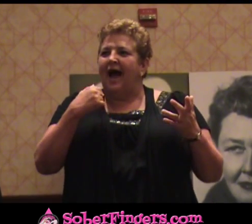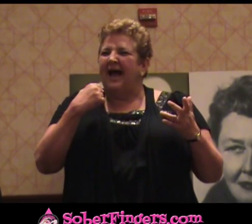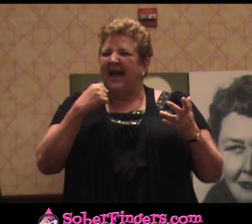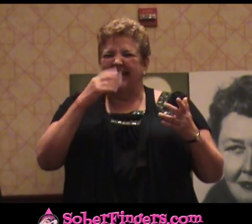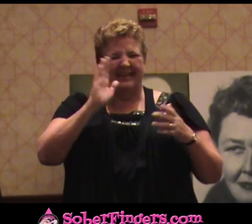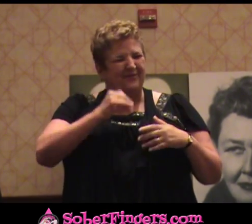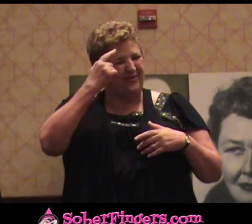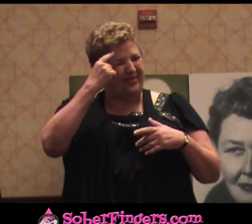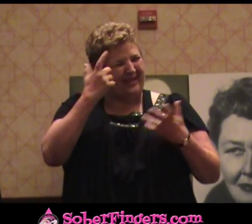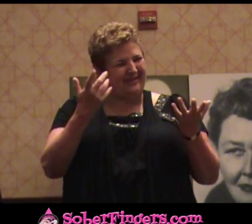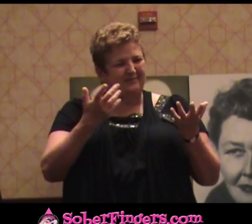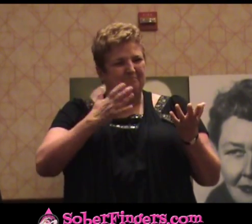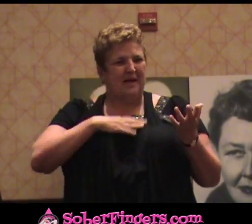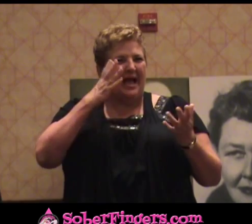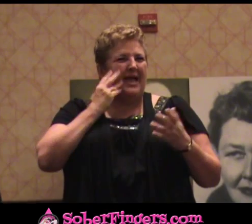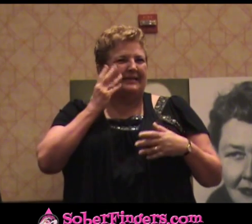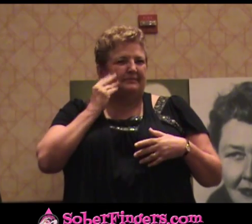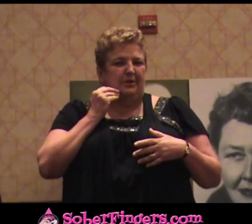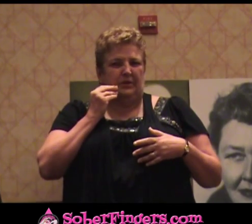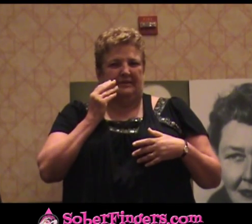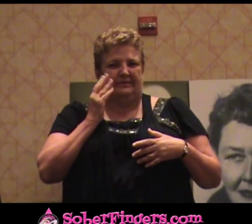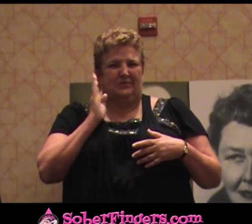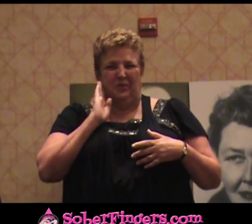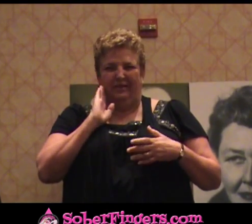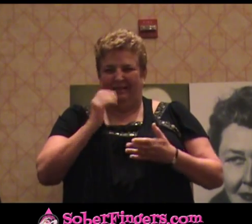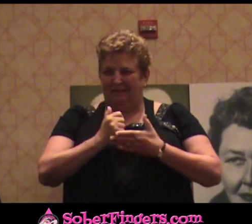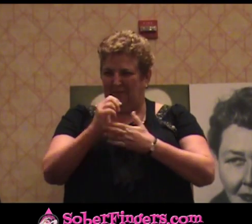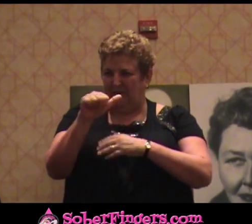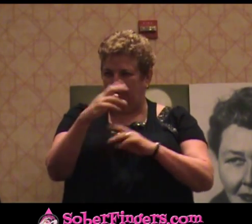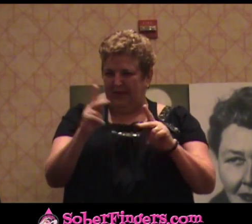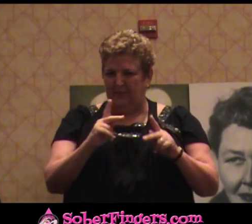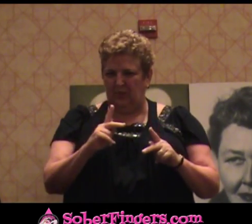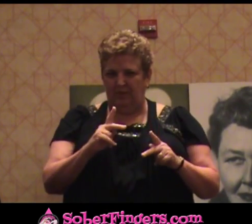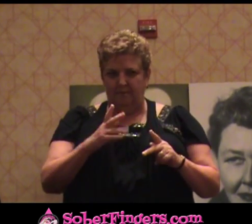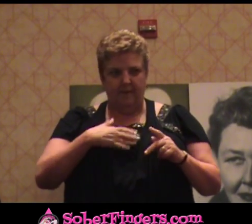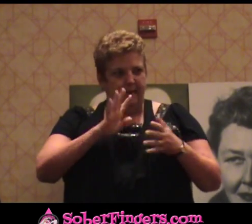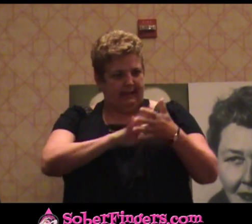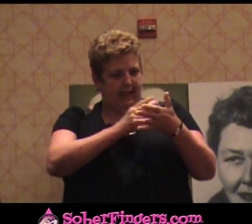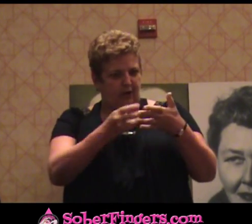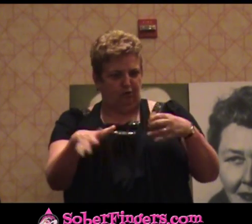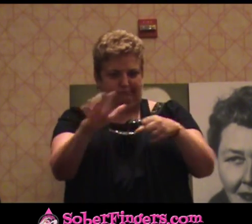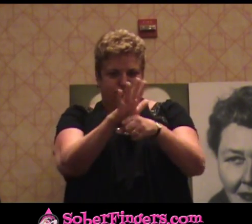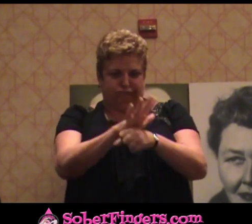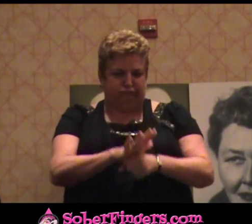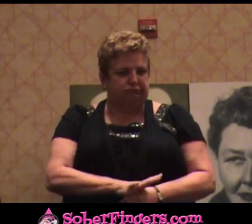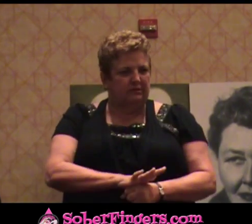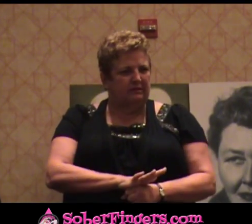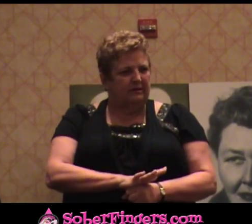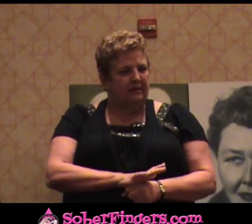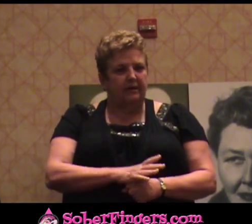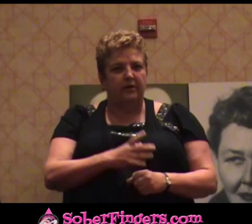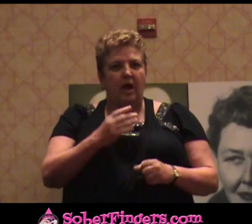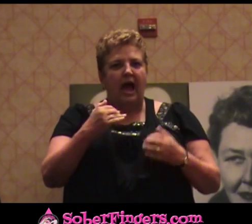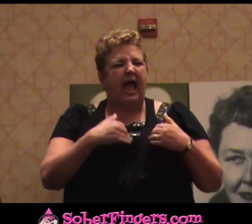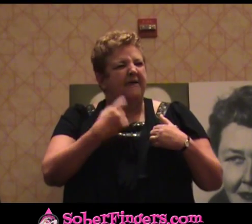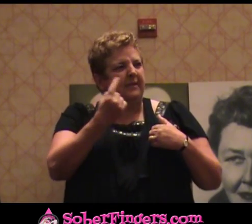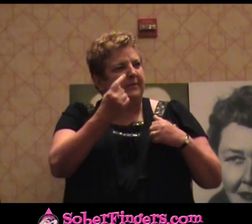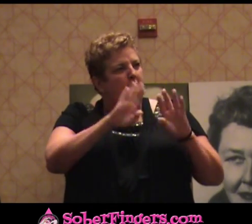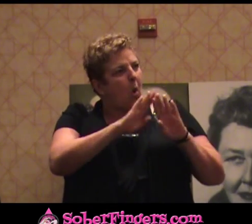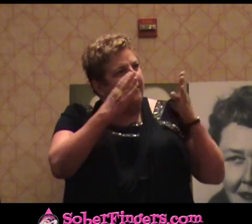my calendar is completely insane. And it's funny when people call you and ask you to speak like in 2012. I've got stuff in 2012. But I kind of